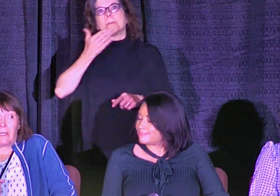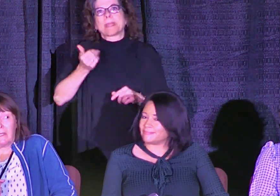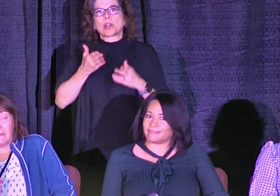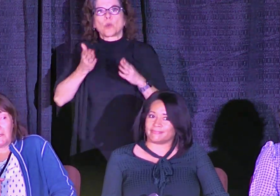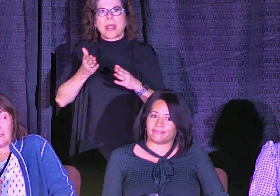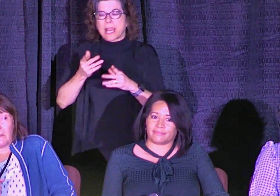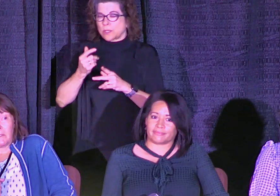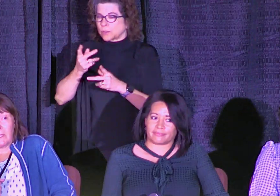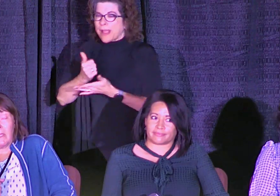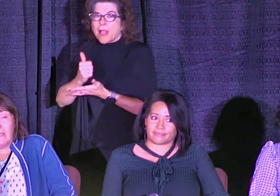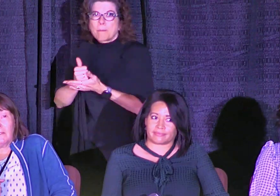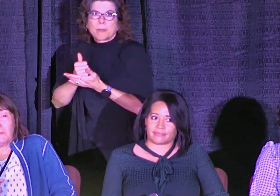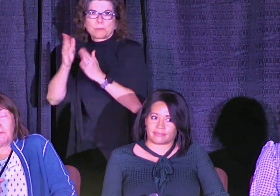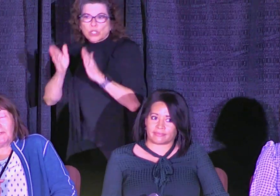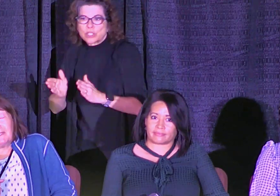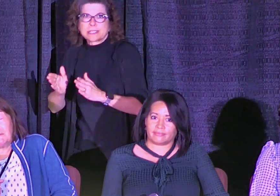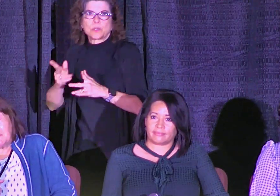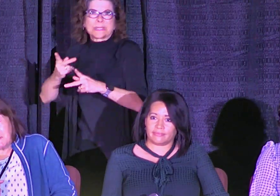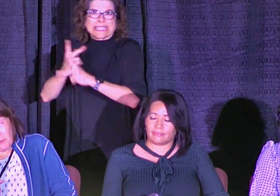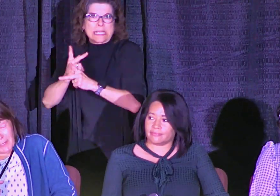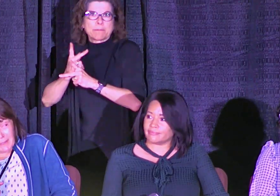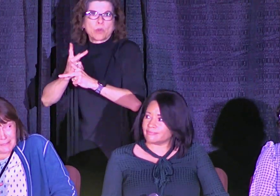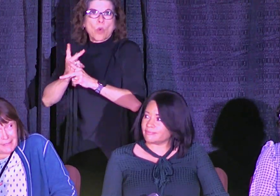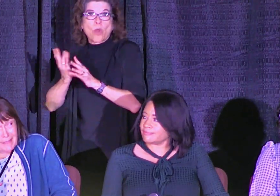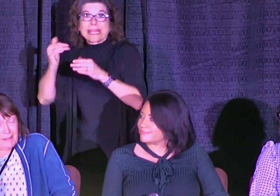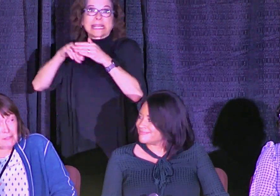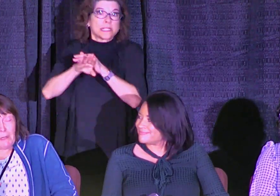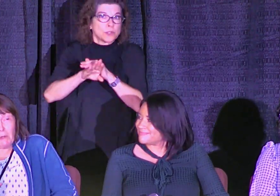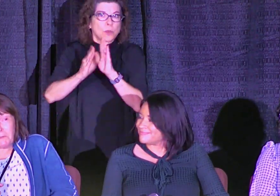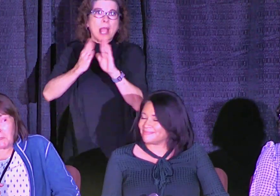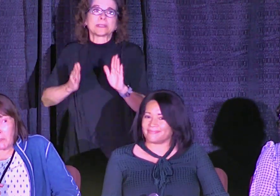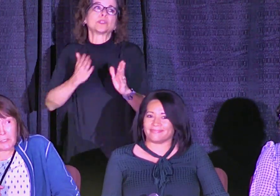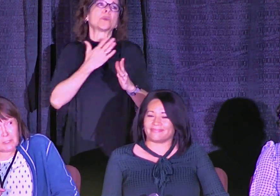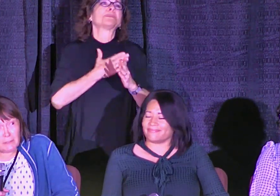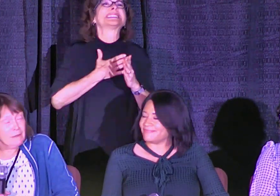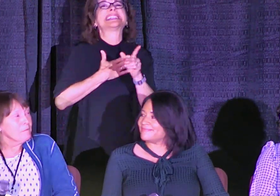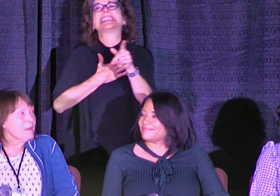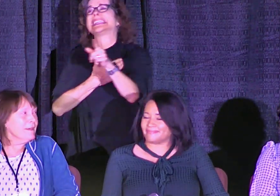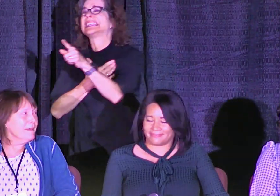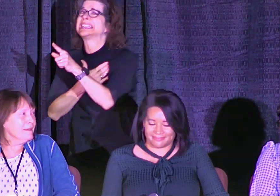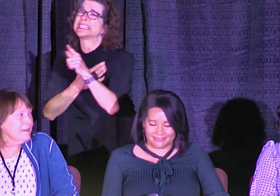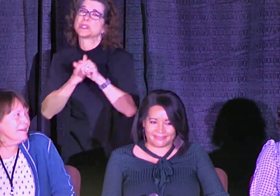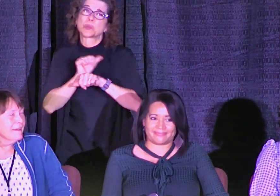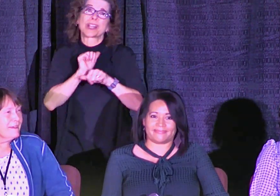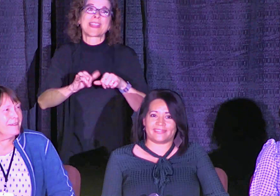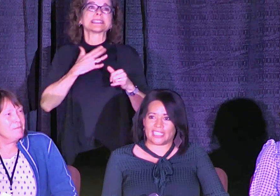housing or to get them into housing. So please, please work on this. It's my Christmas wish.